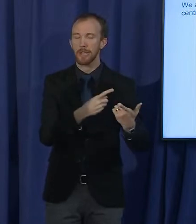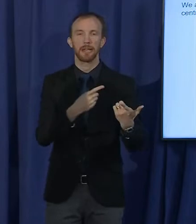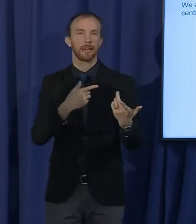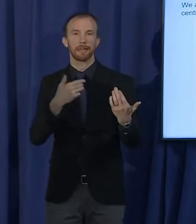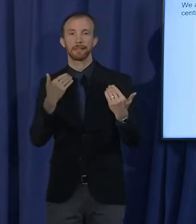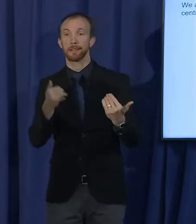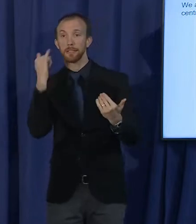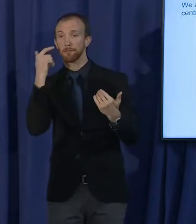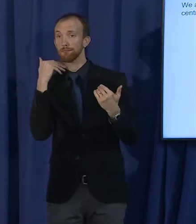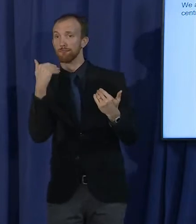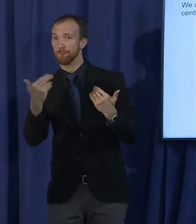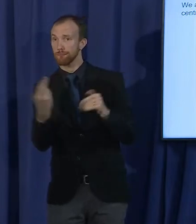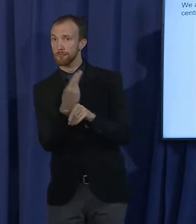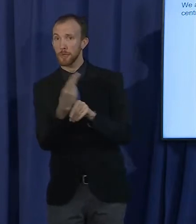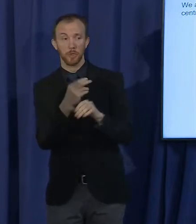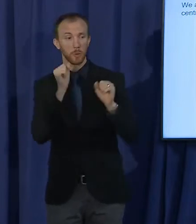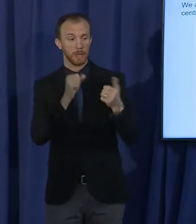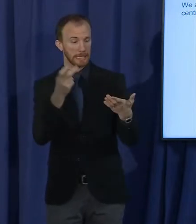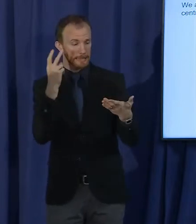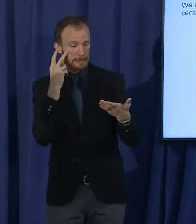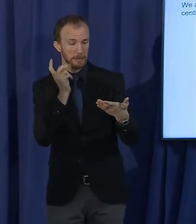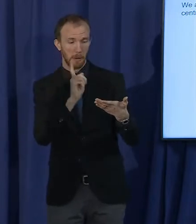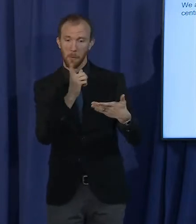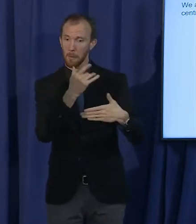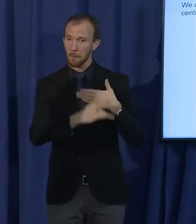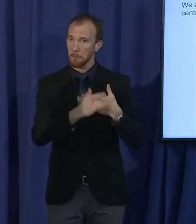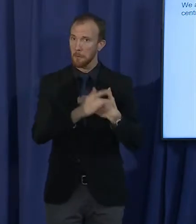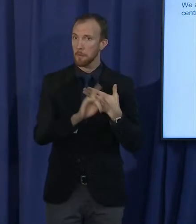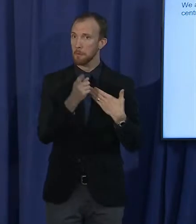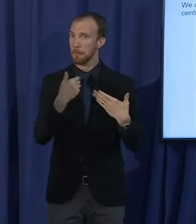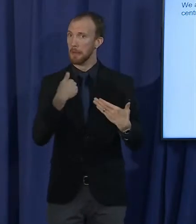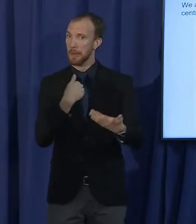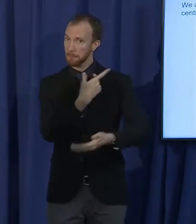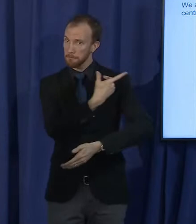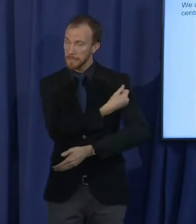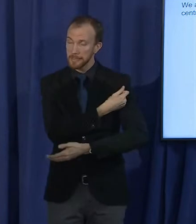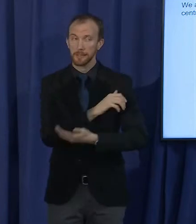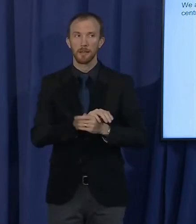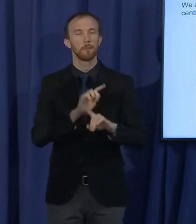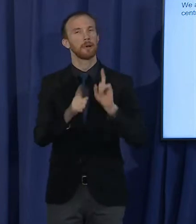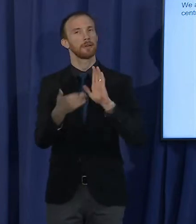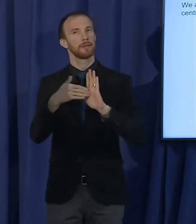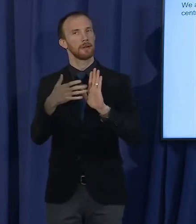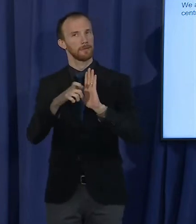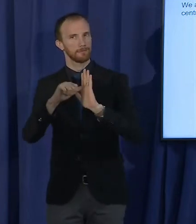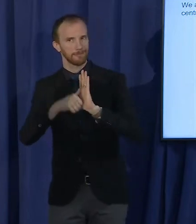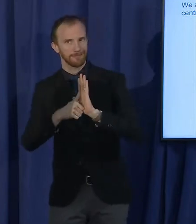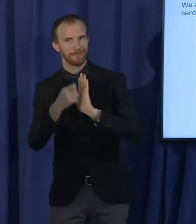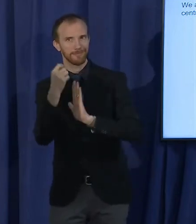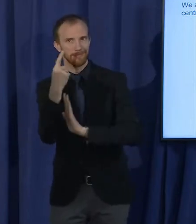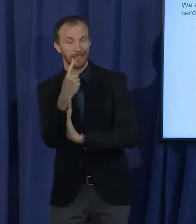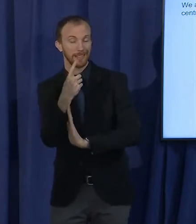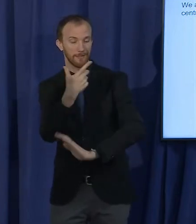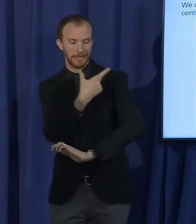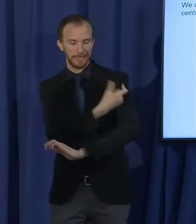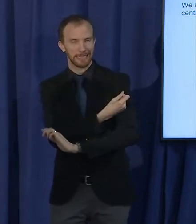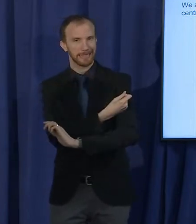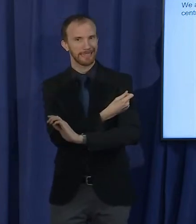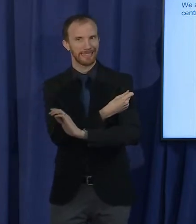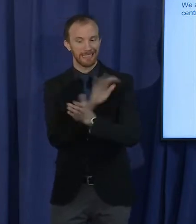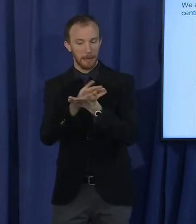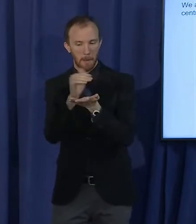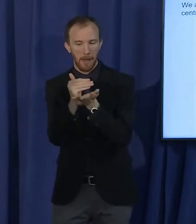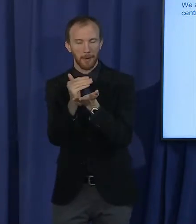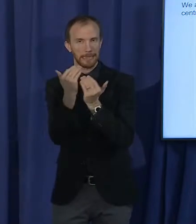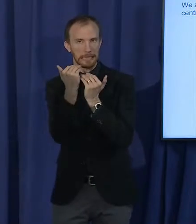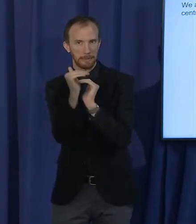be able to see availability for some of these sites. I want to emphasize, as Dr. Woody has as well, availability is limited right now. As you go